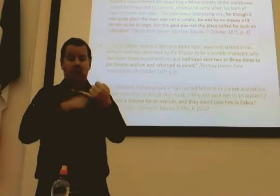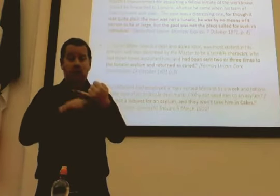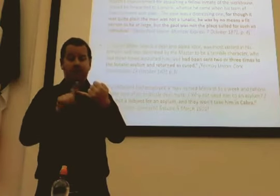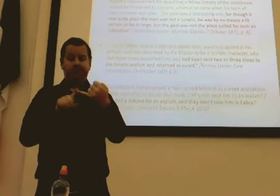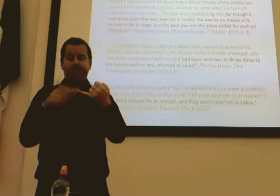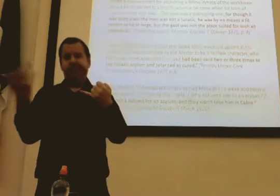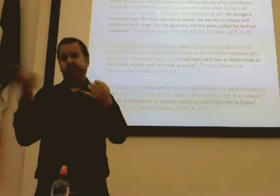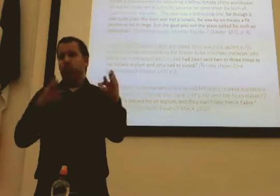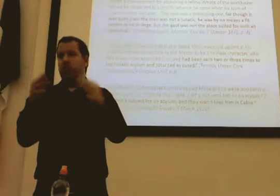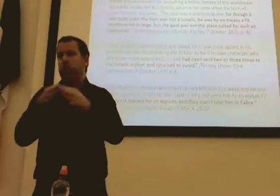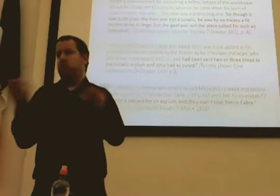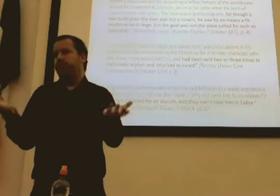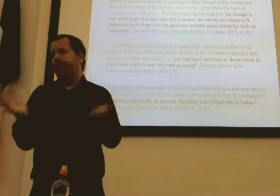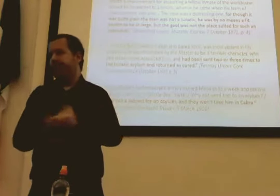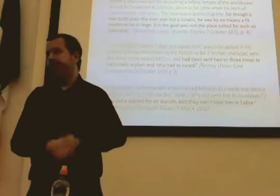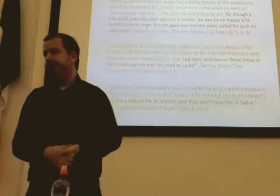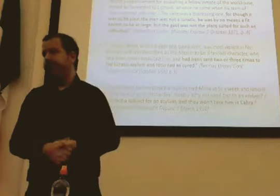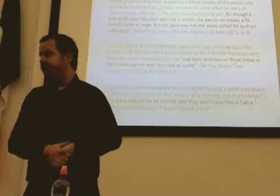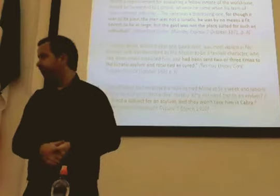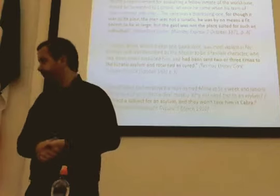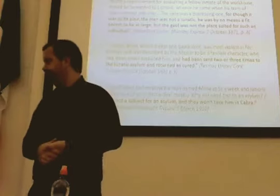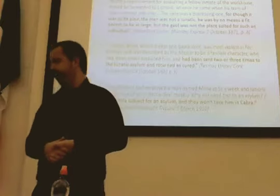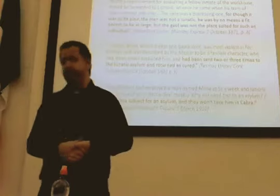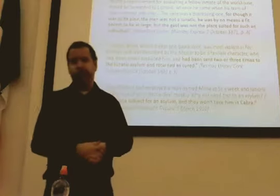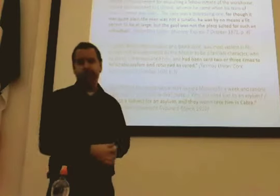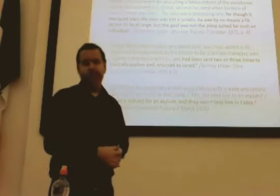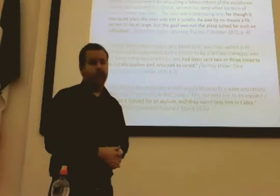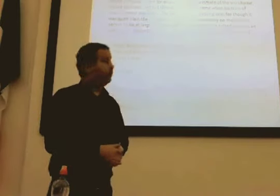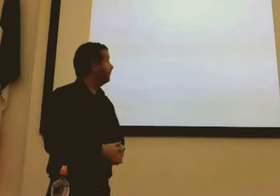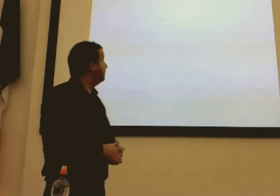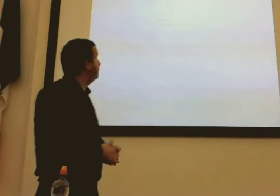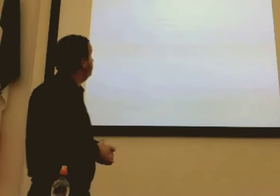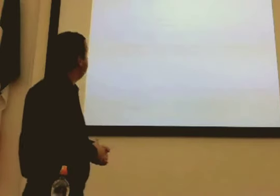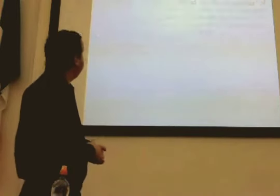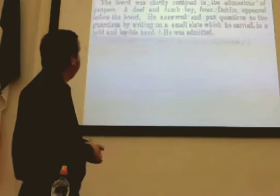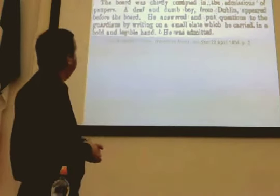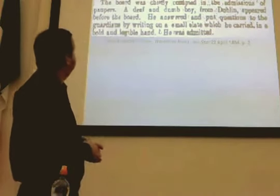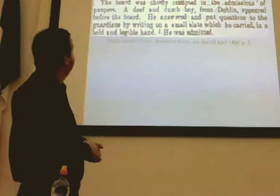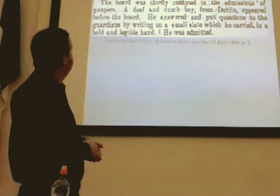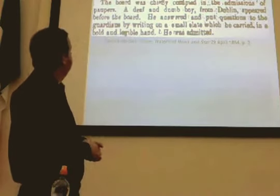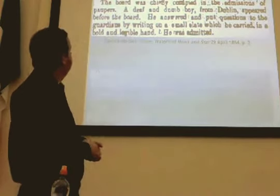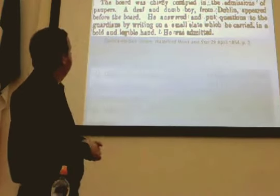they tried and exhausted all available options, and then that was the last and only resort.